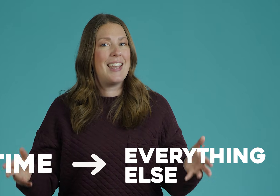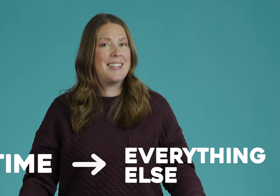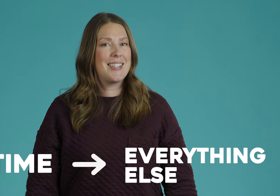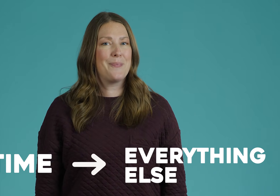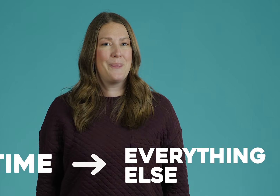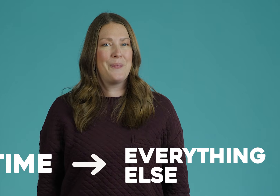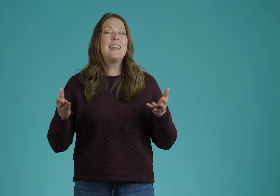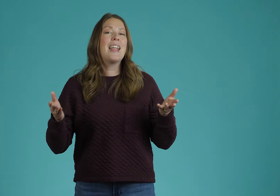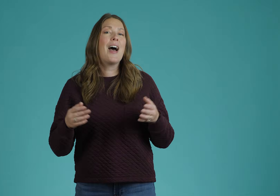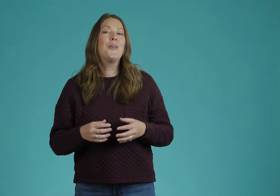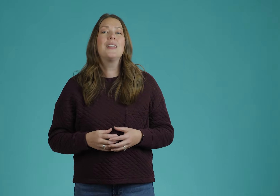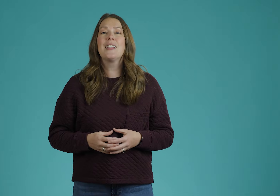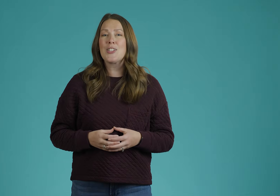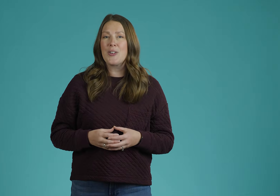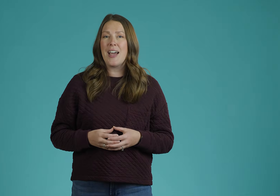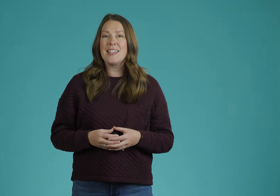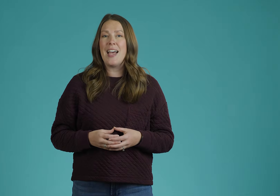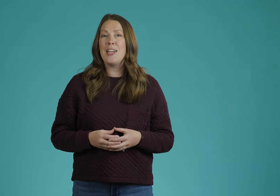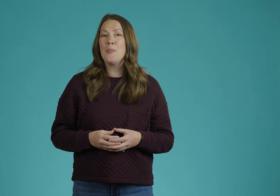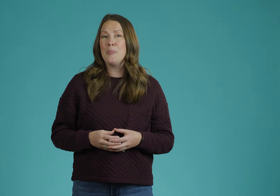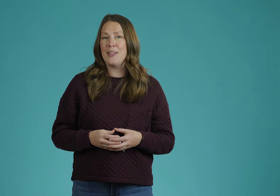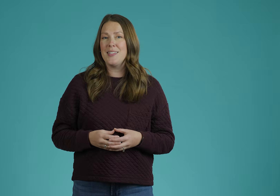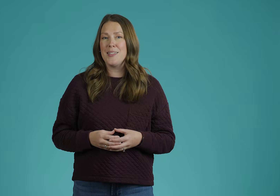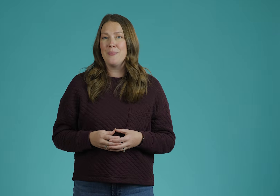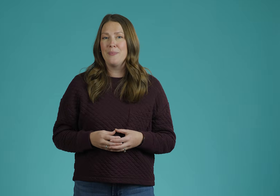tense. Now, let's learn how to sign months.